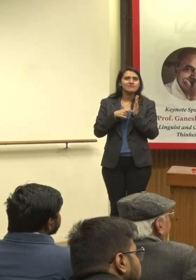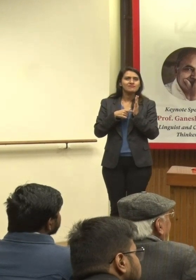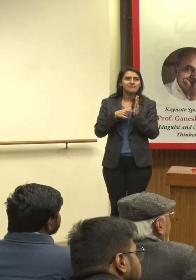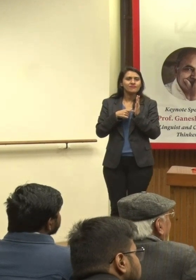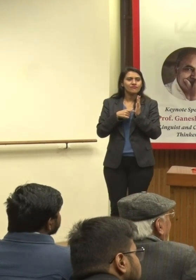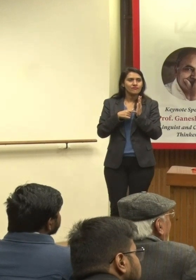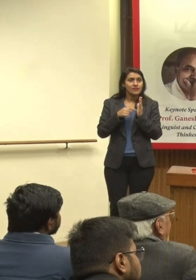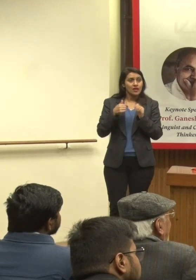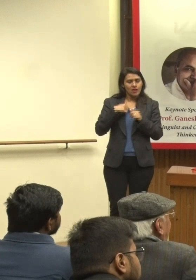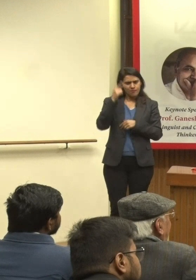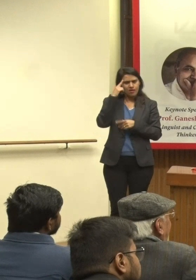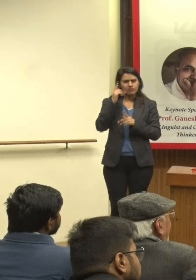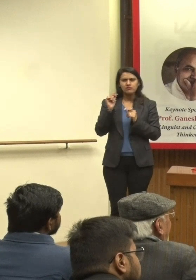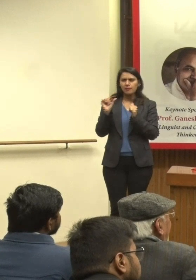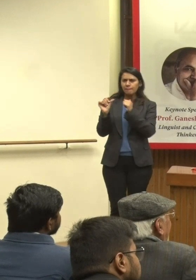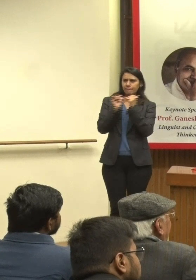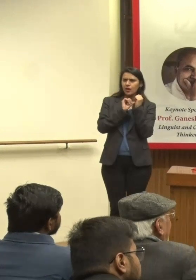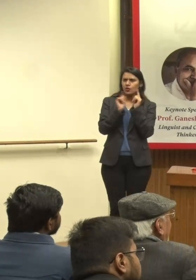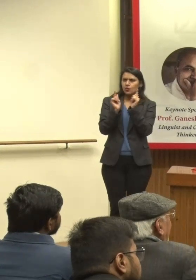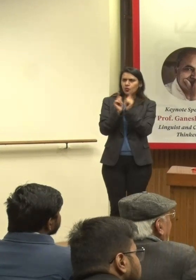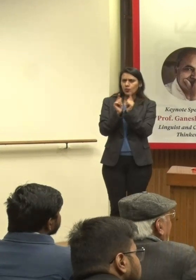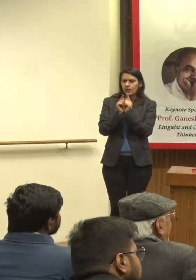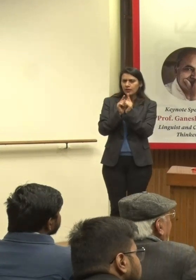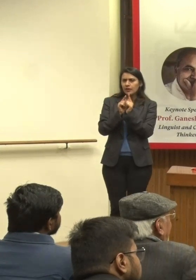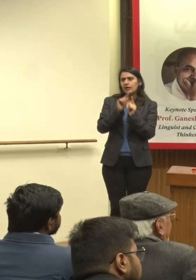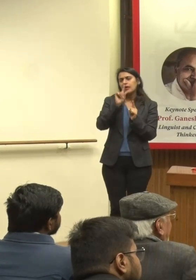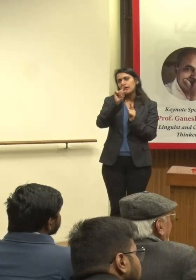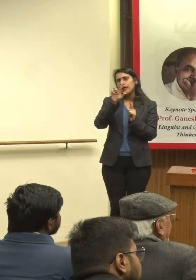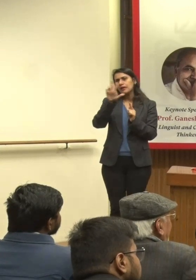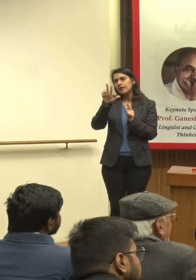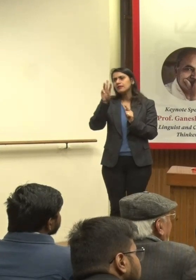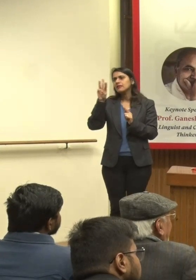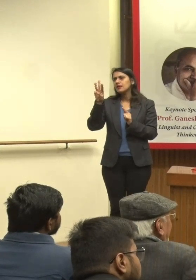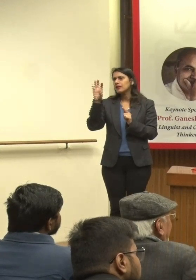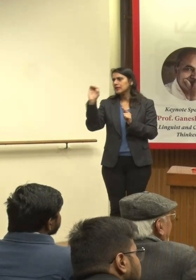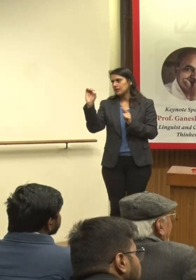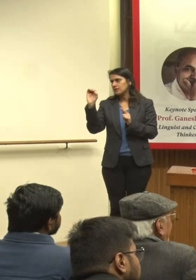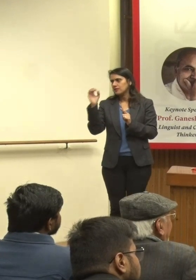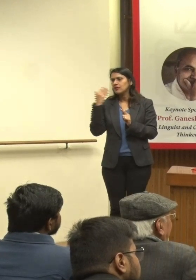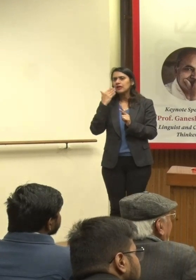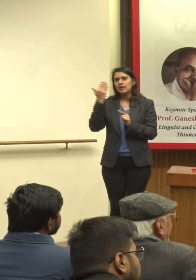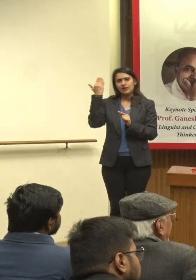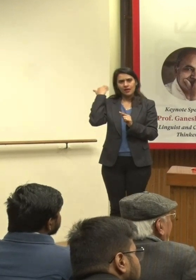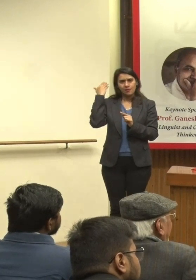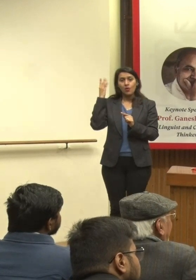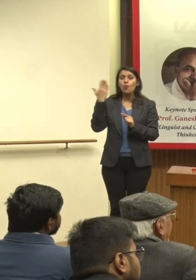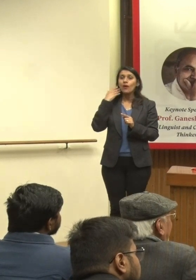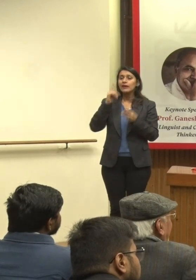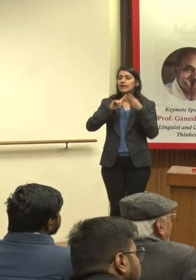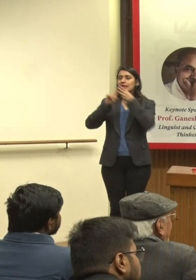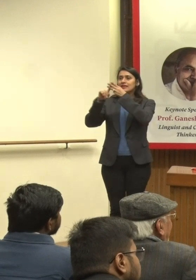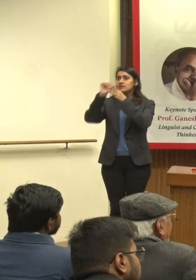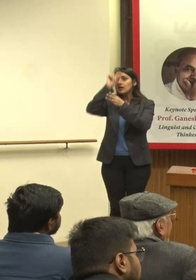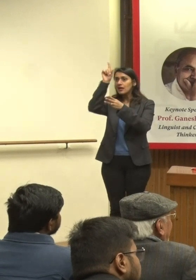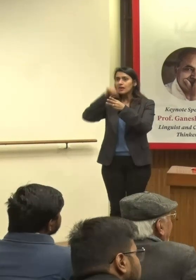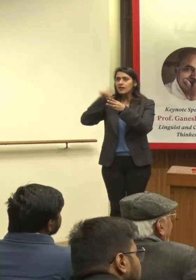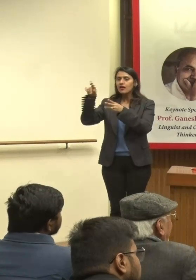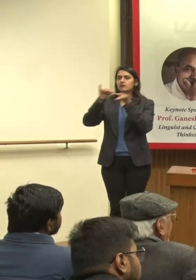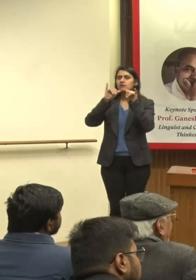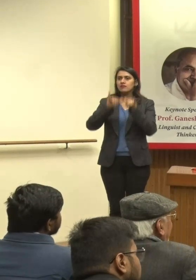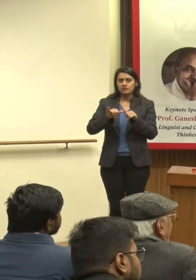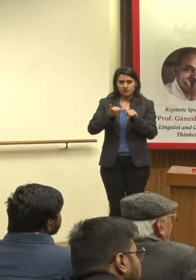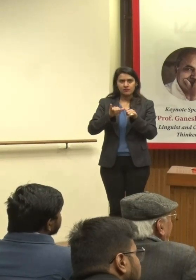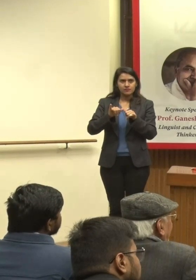My mind goes back to the 1830s. This was a time when the East India Company was ruling, not the